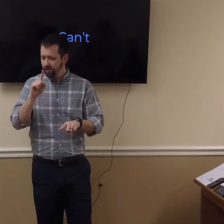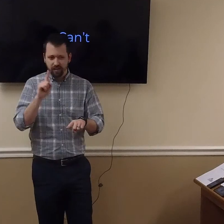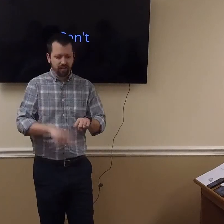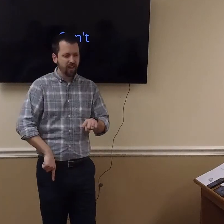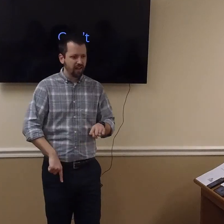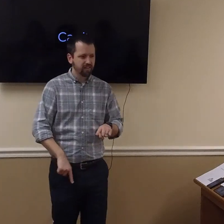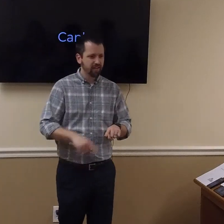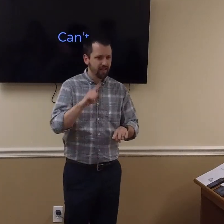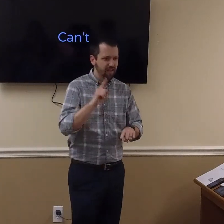Can't.